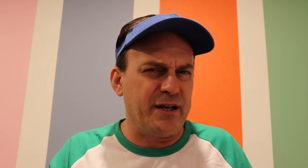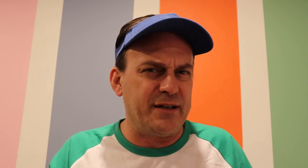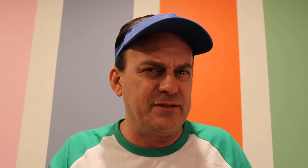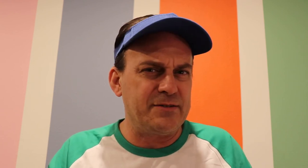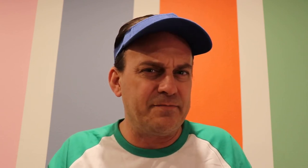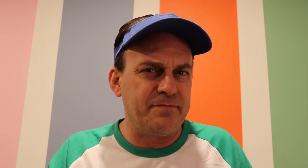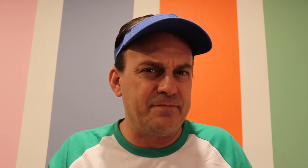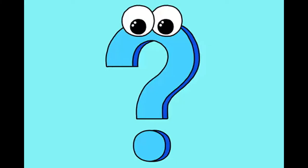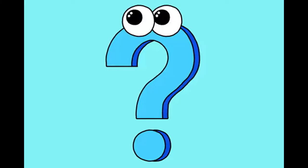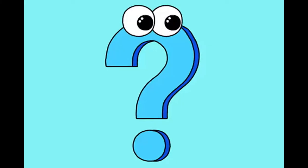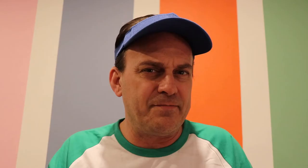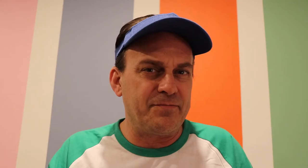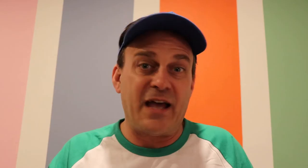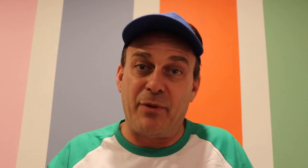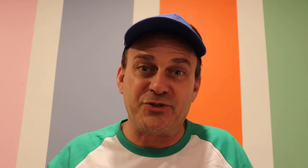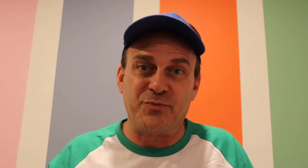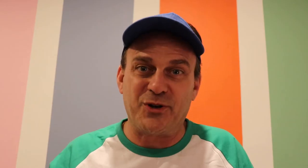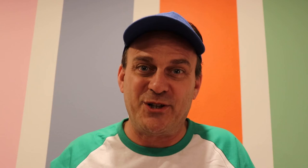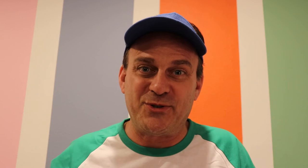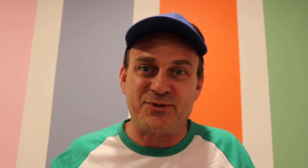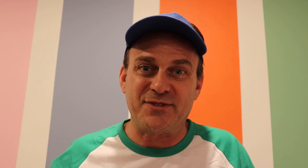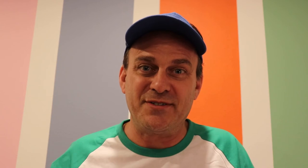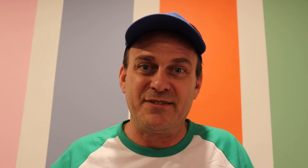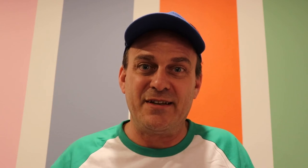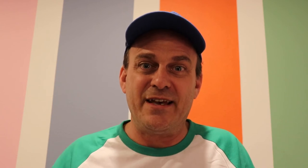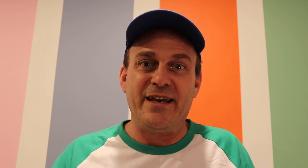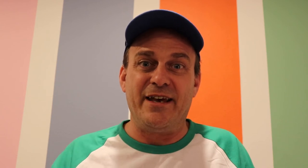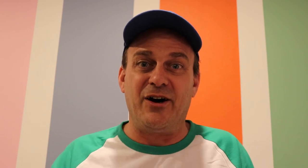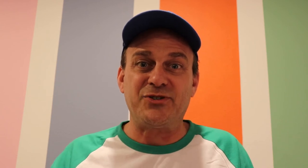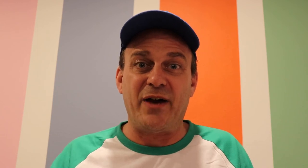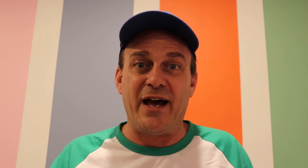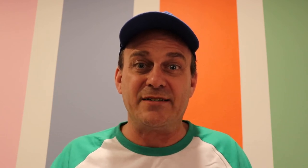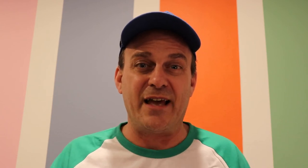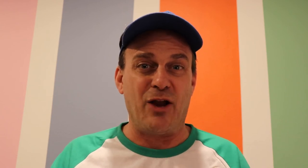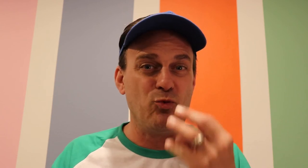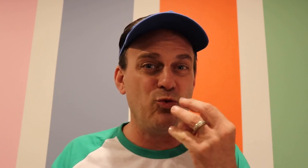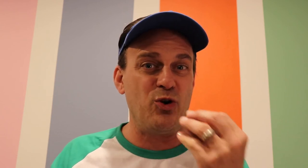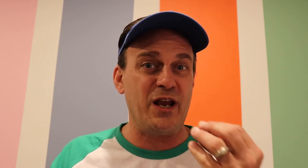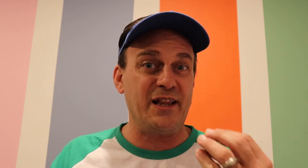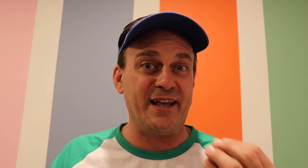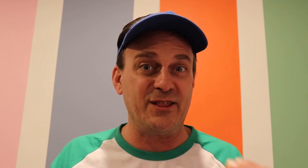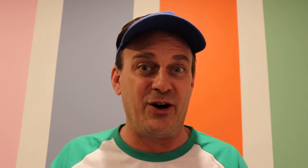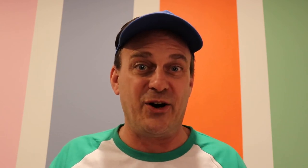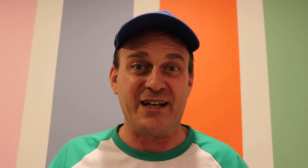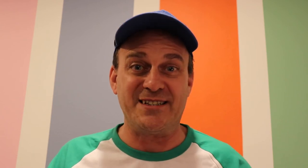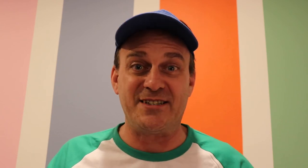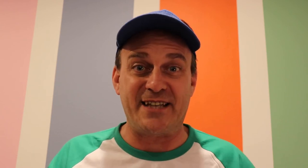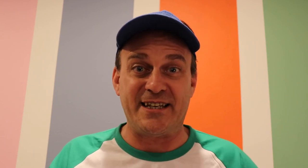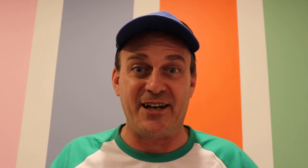is? How about some more clues? It also has a really long and sticky